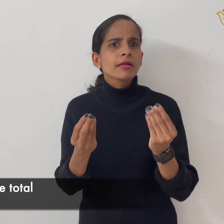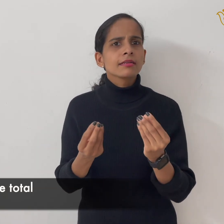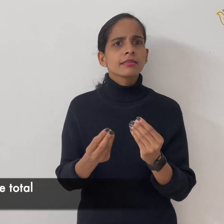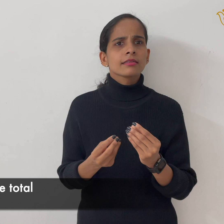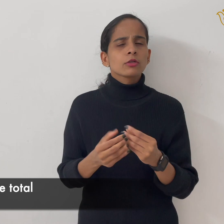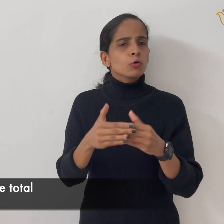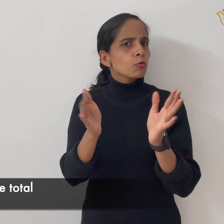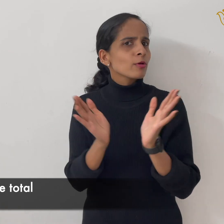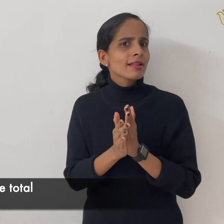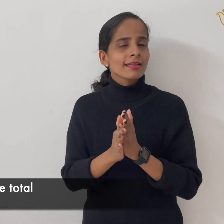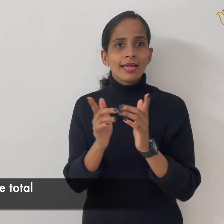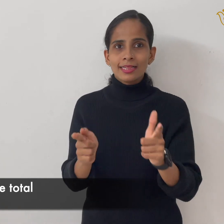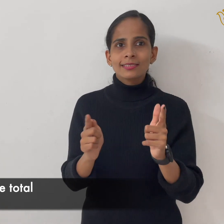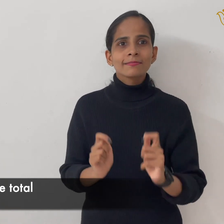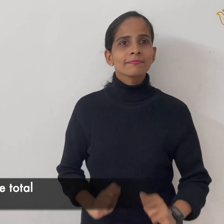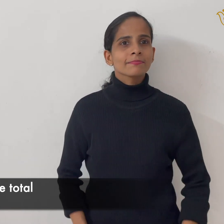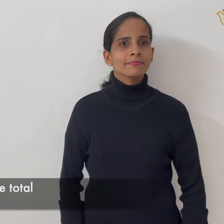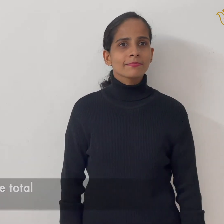the total.